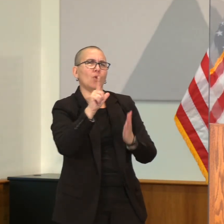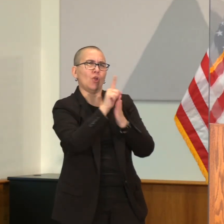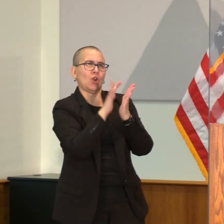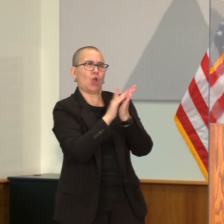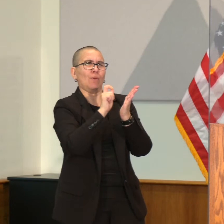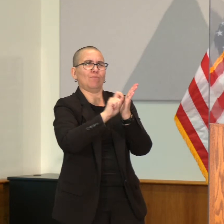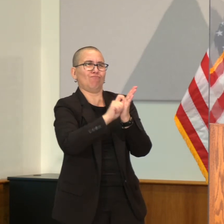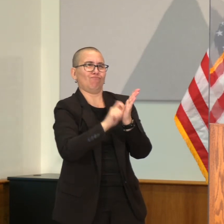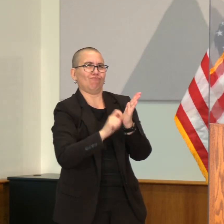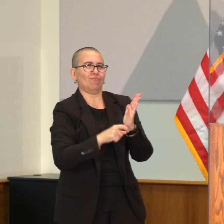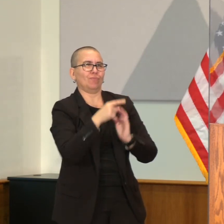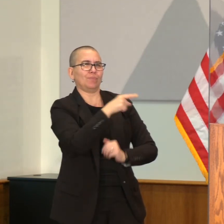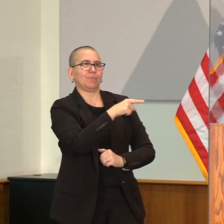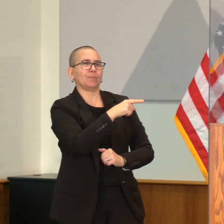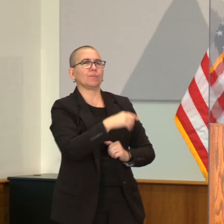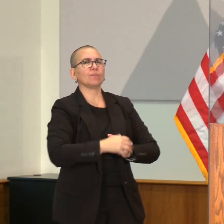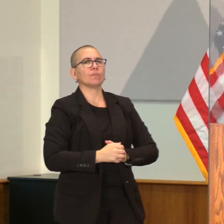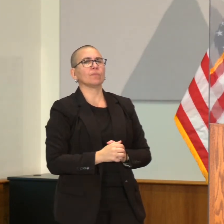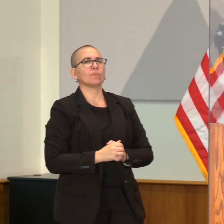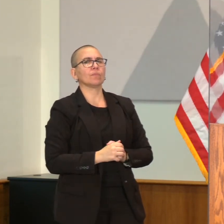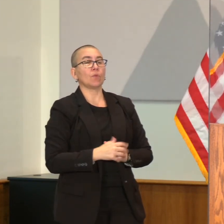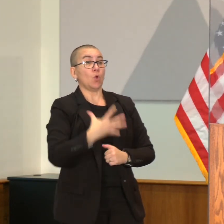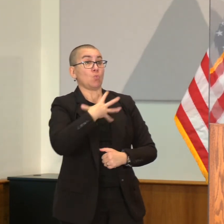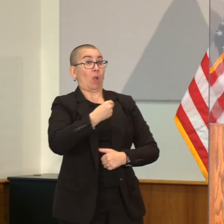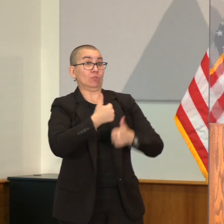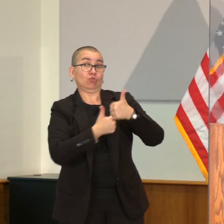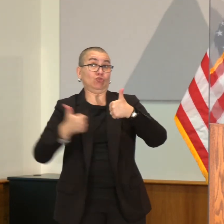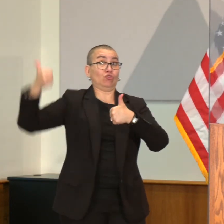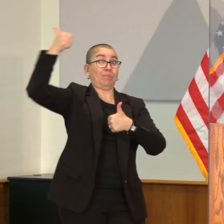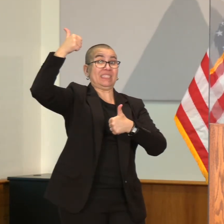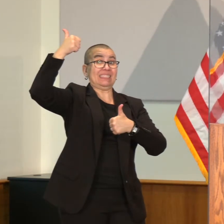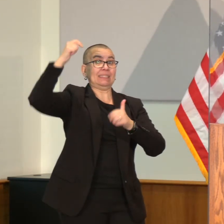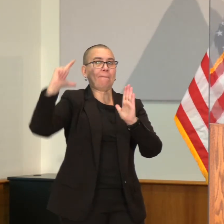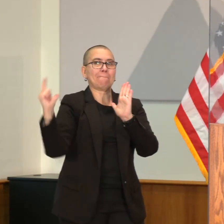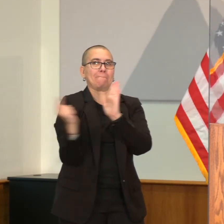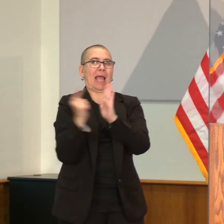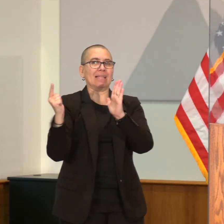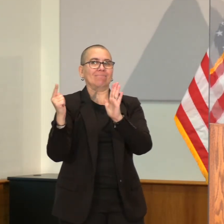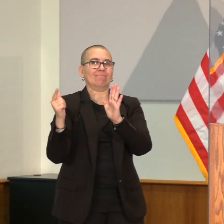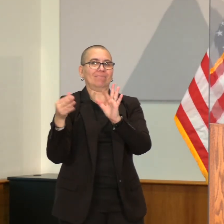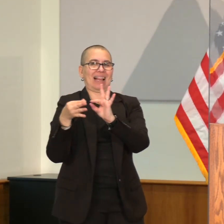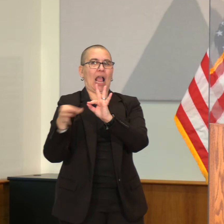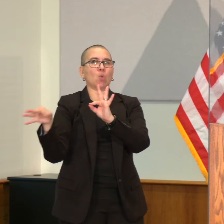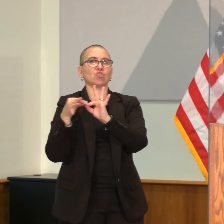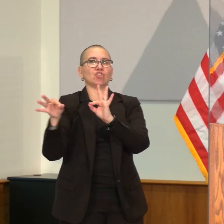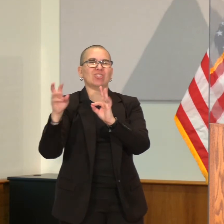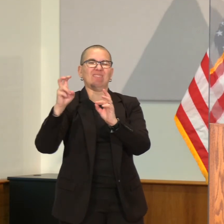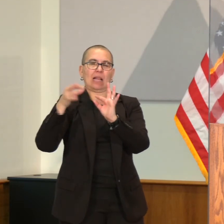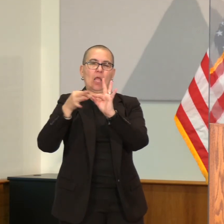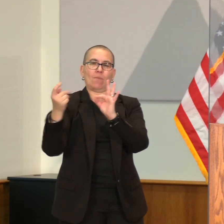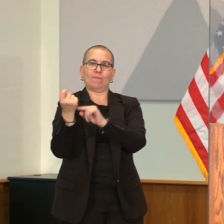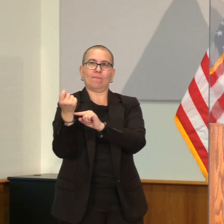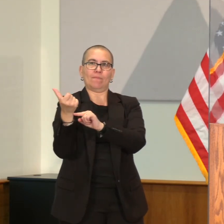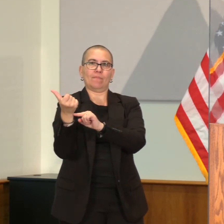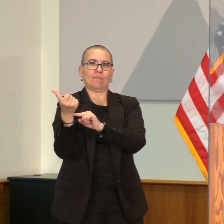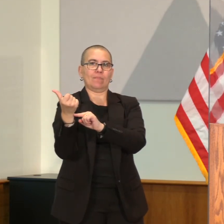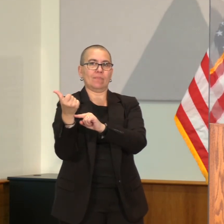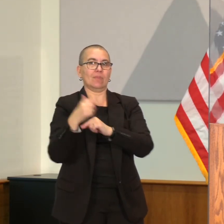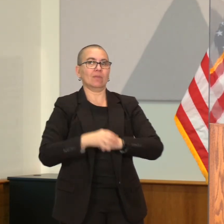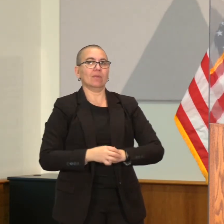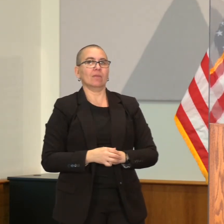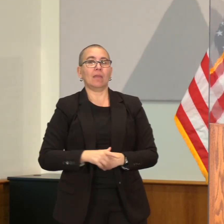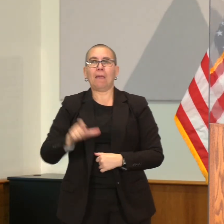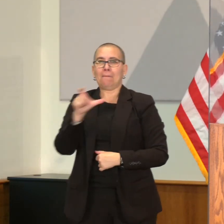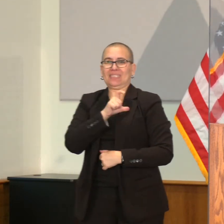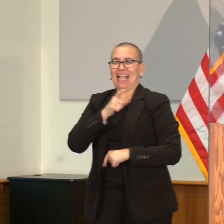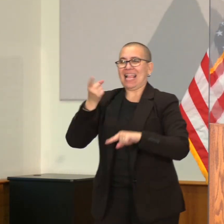white supremacist ban language is in there, and so too is the model policy that you just mentioned,